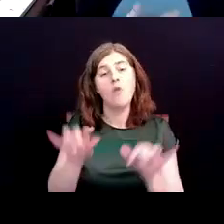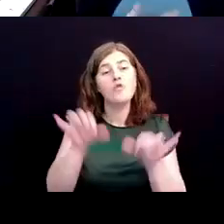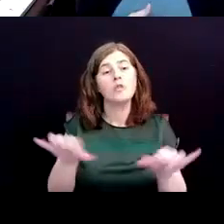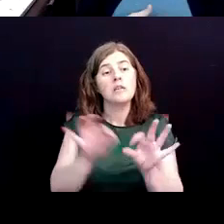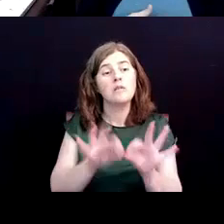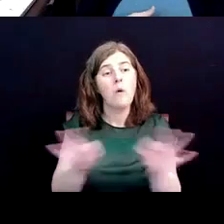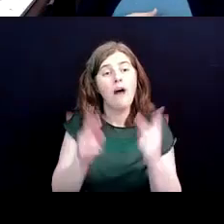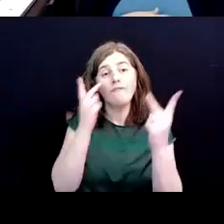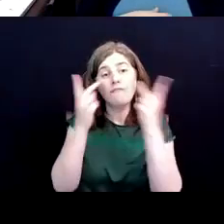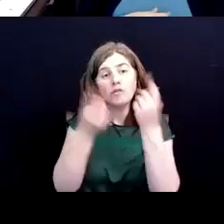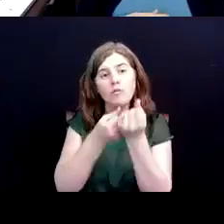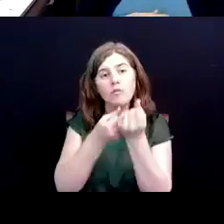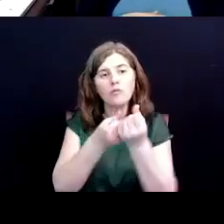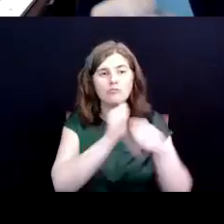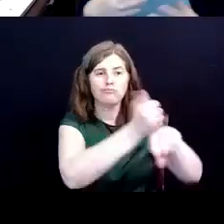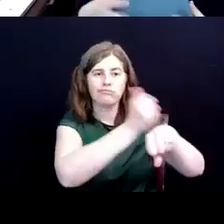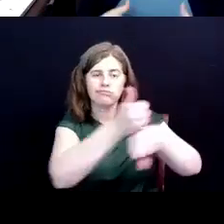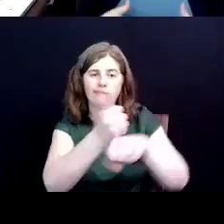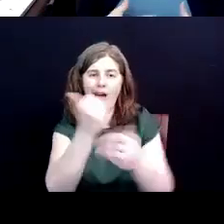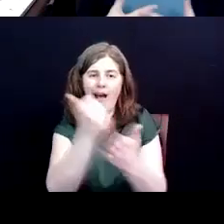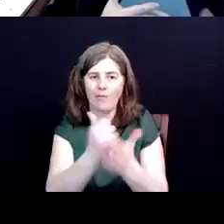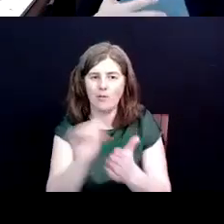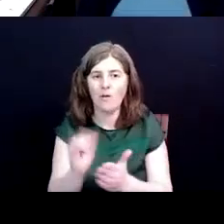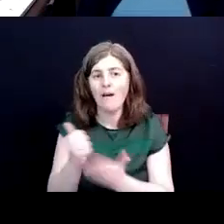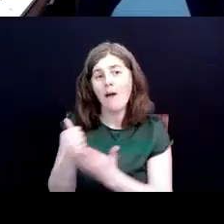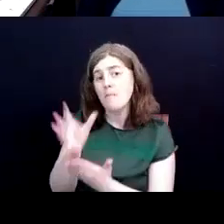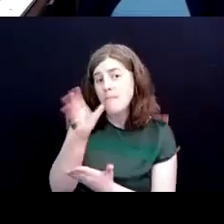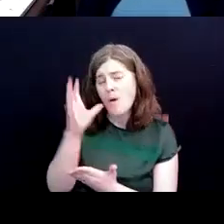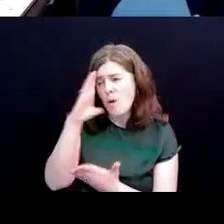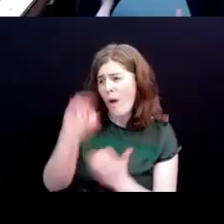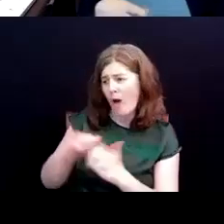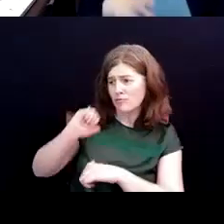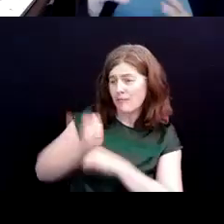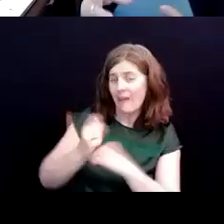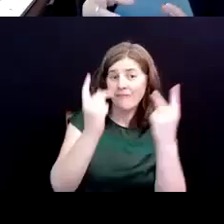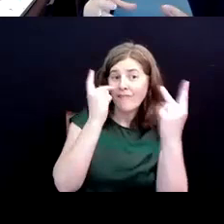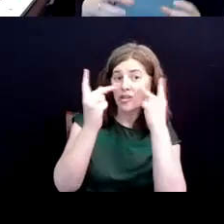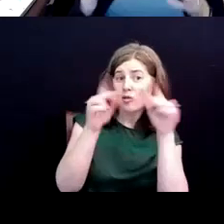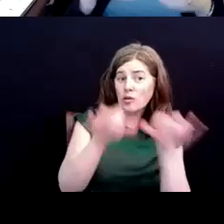for those routines are incredibly helpful. Helping parents to know how to implement a visual routine,